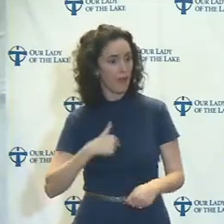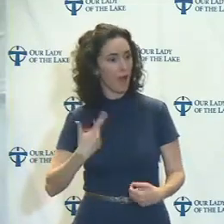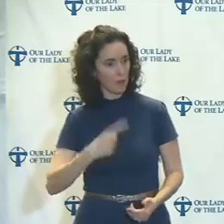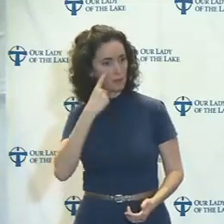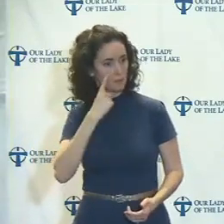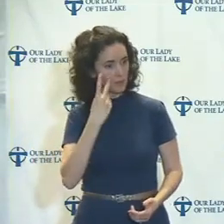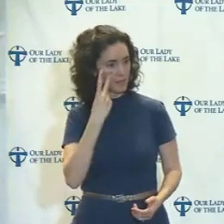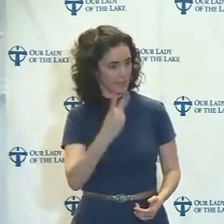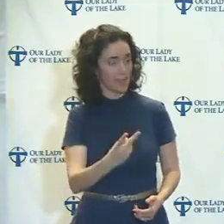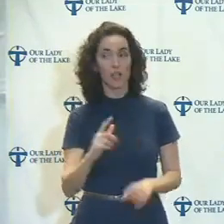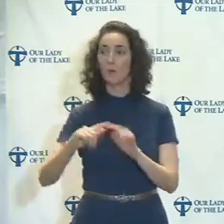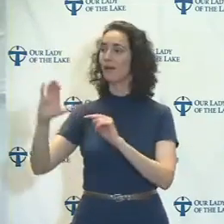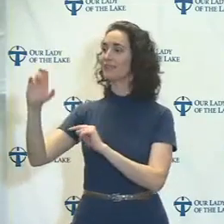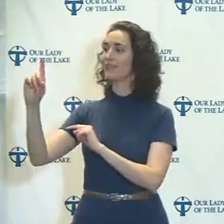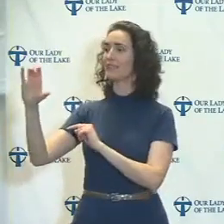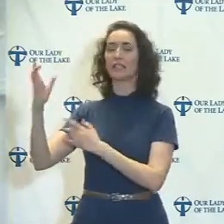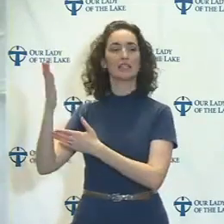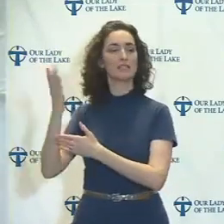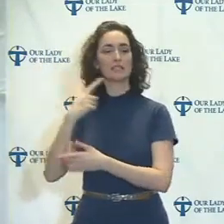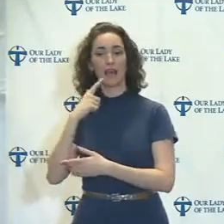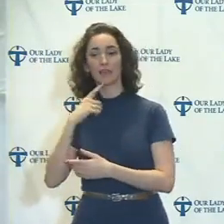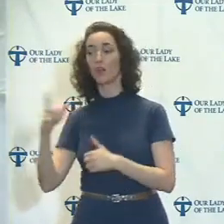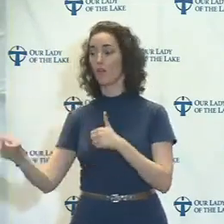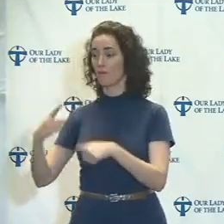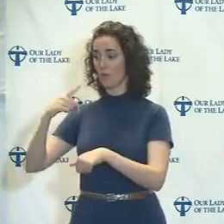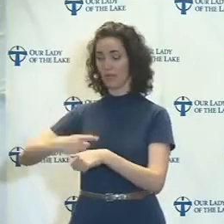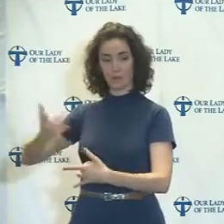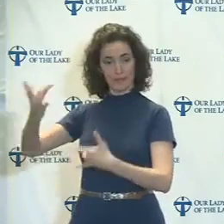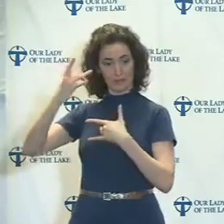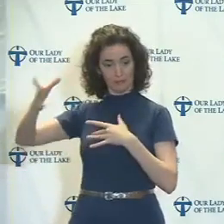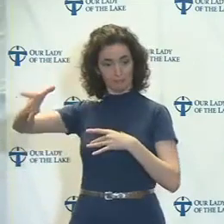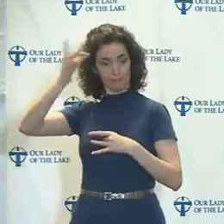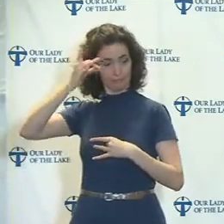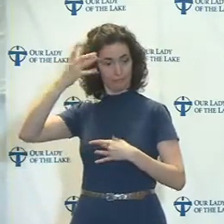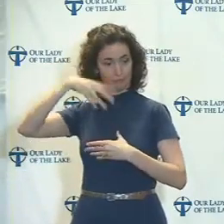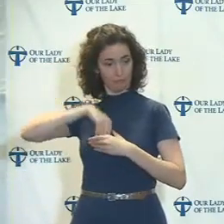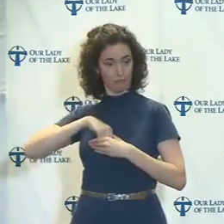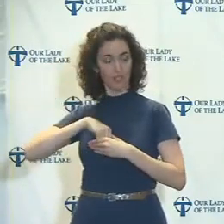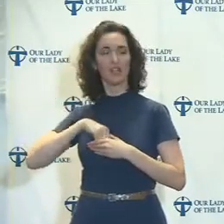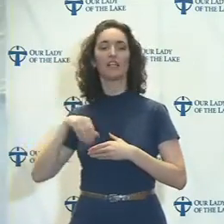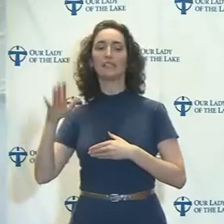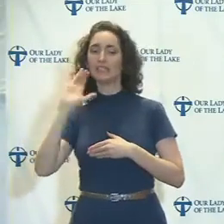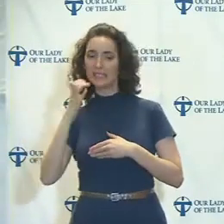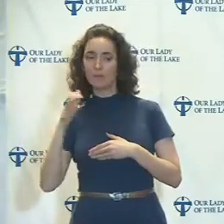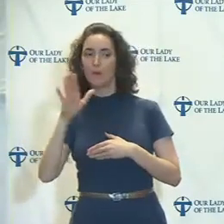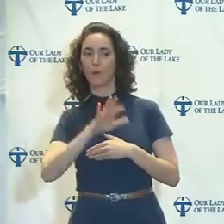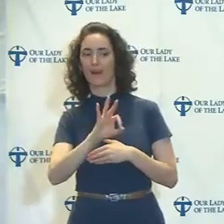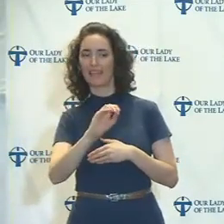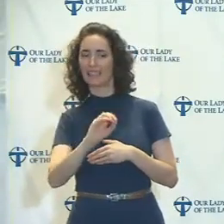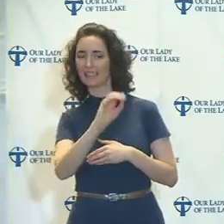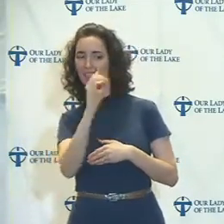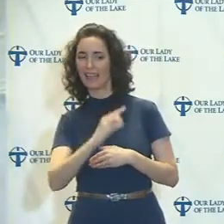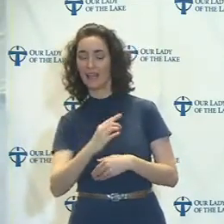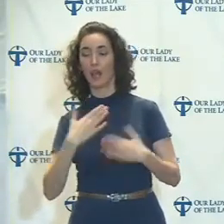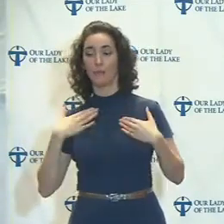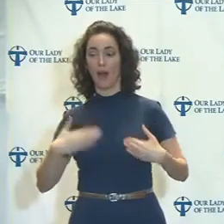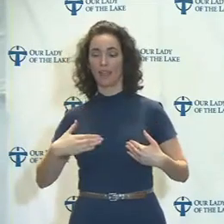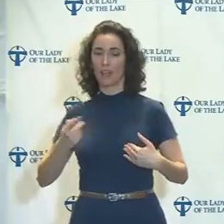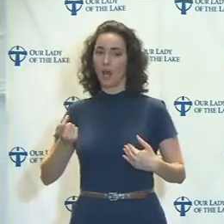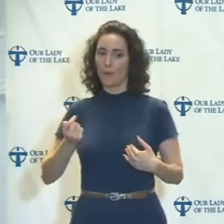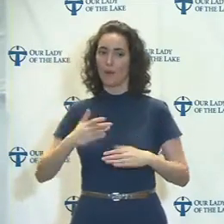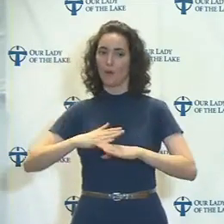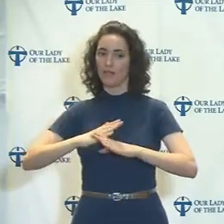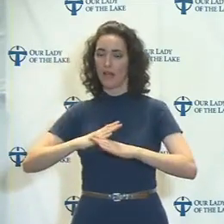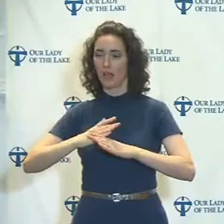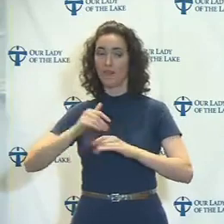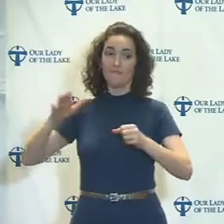have some degree of protection following a natural infection for about 90 days. But it's not all or nothing. It doesn't mean at 91 days it all